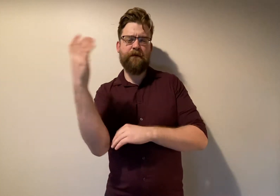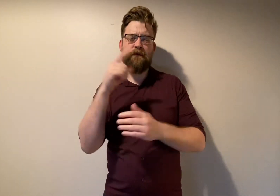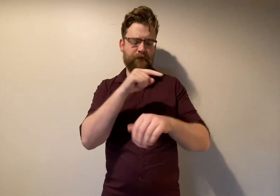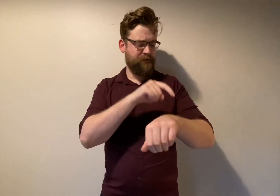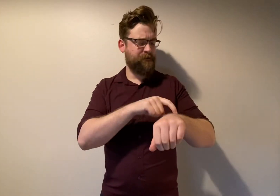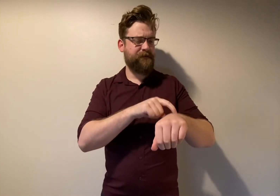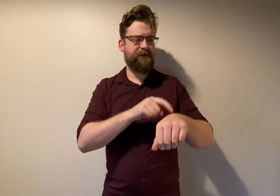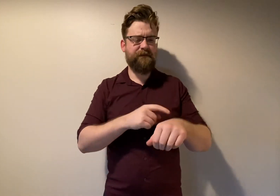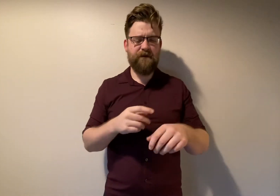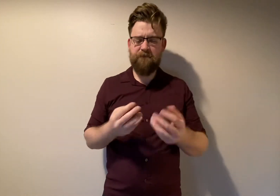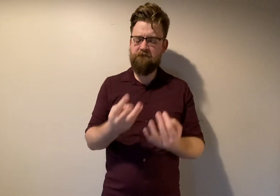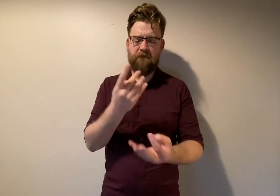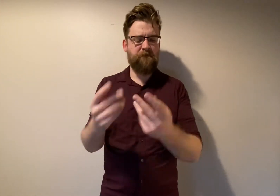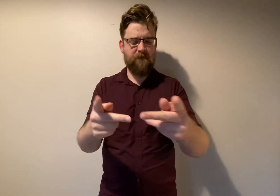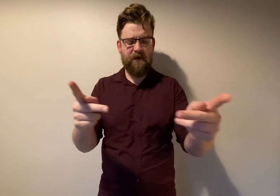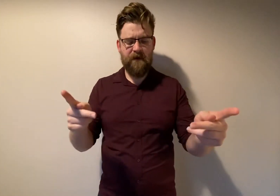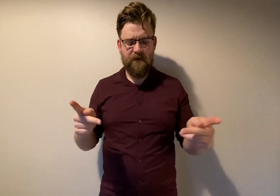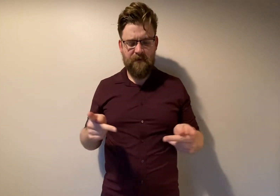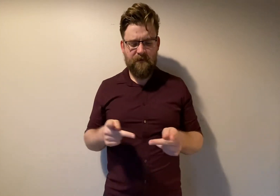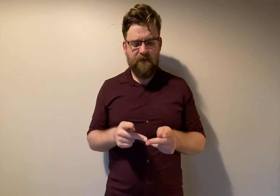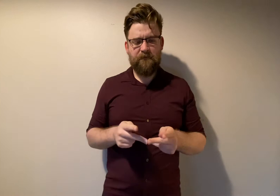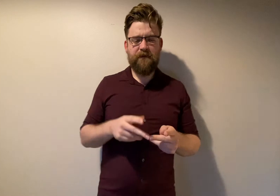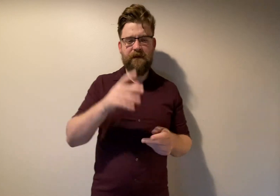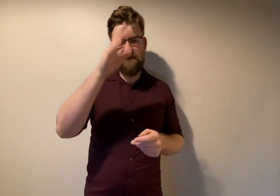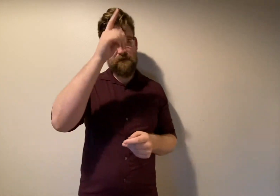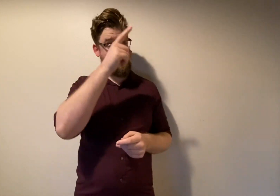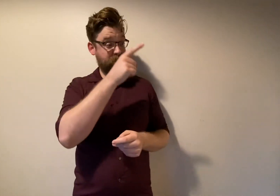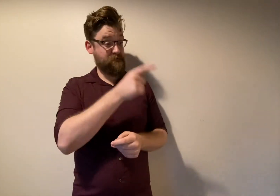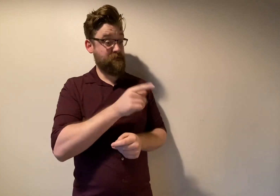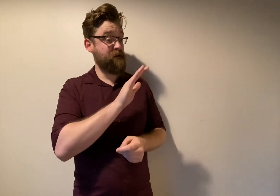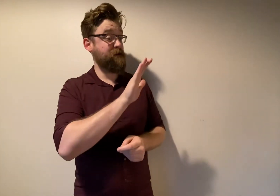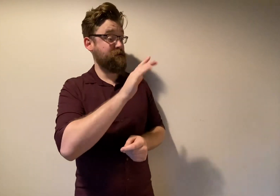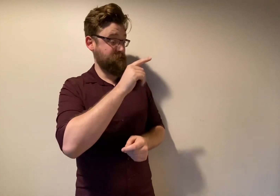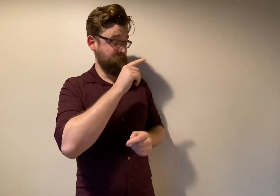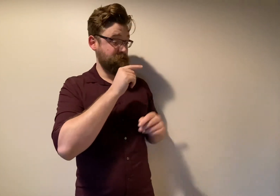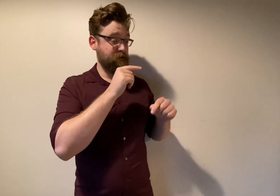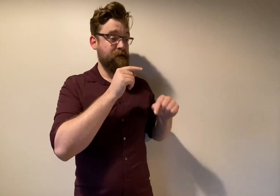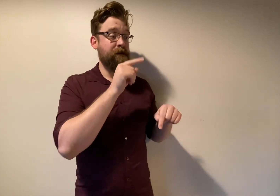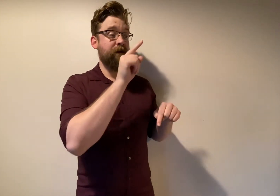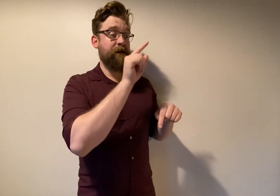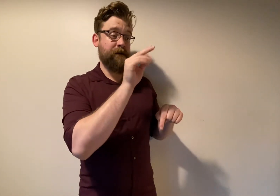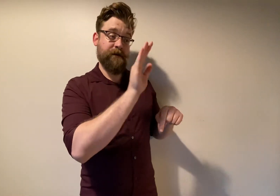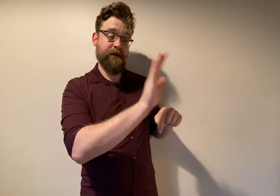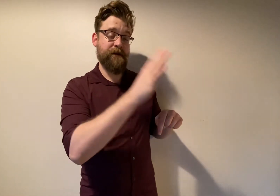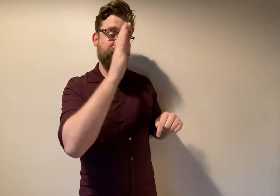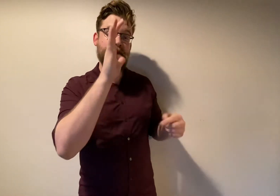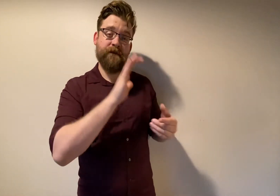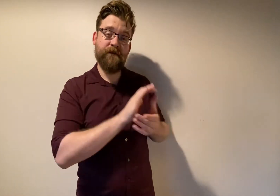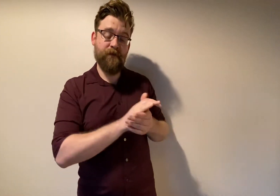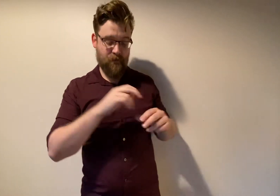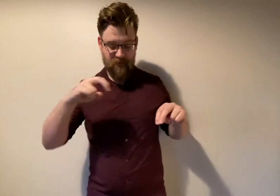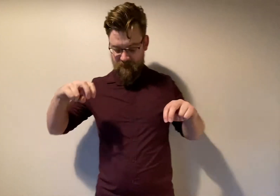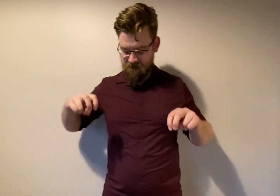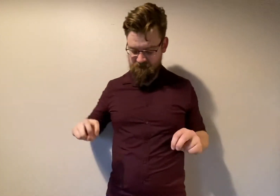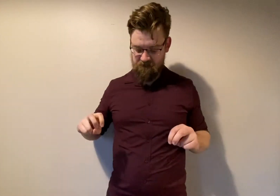does my work for me." The wife liked the thought, and so they left the light burning and hid themselves in the corner of a